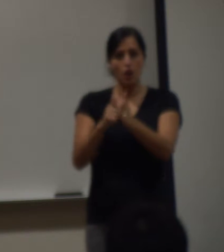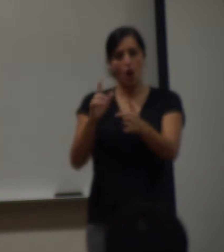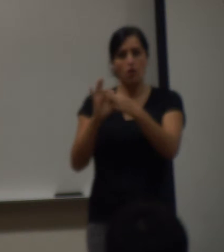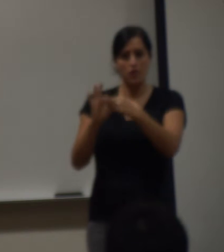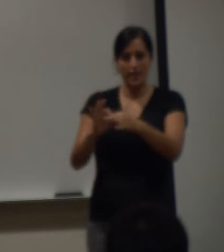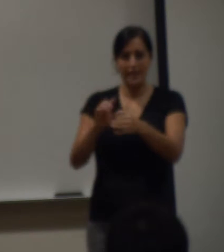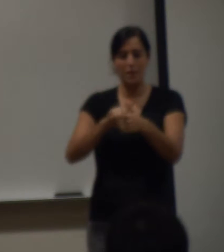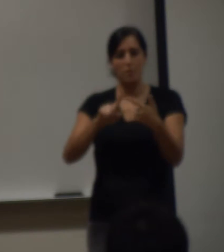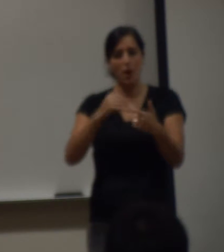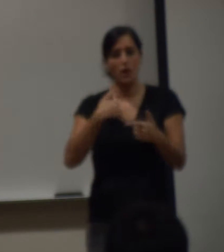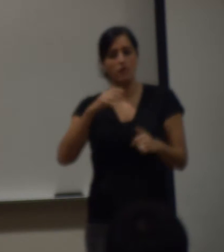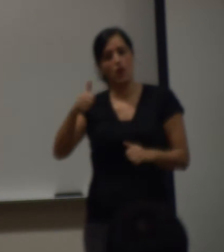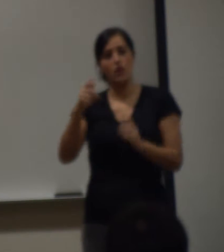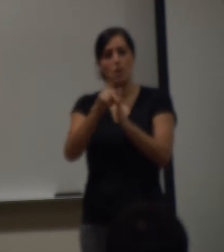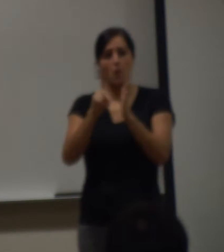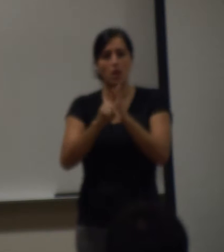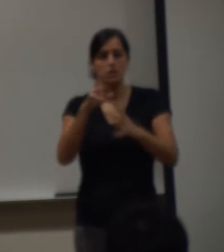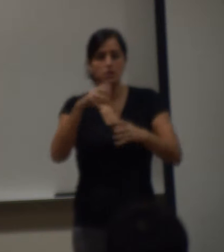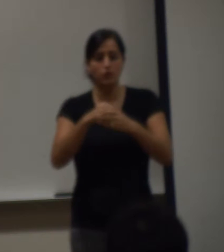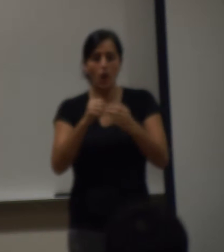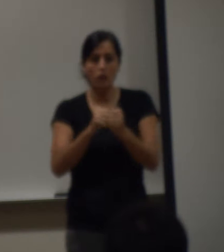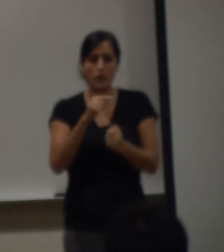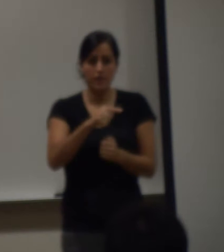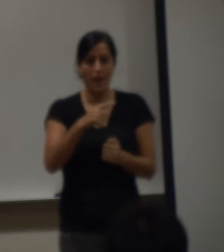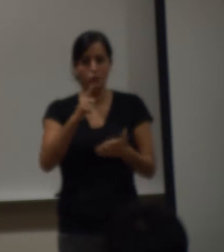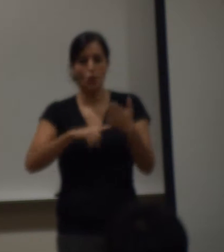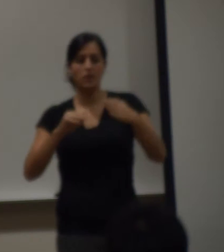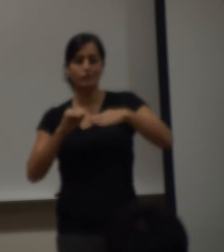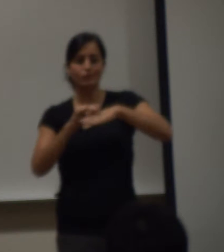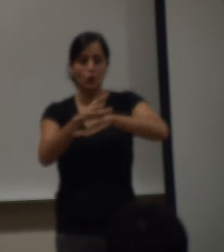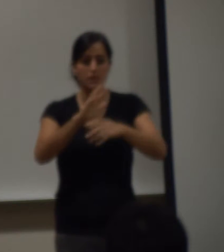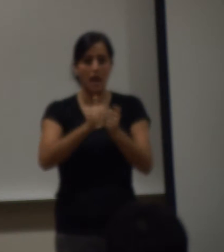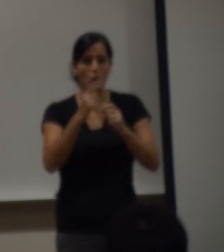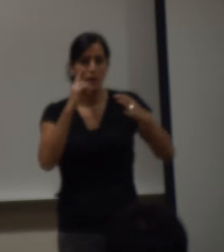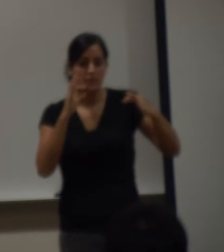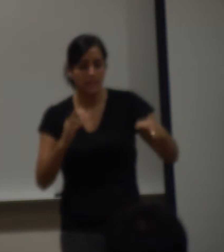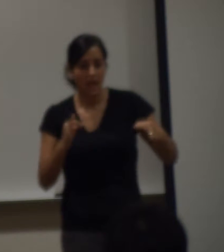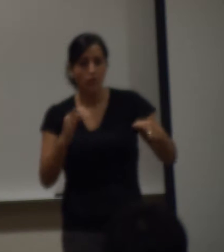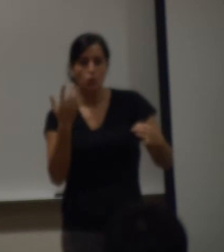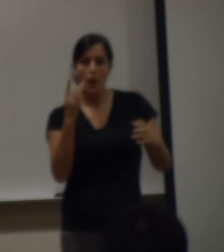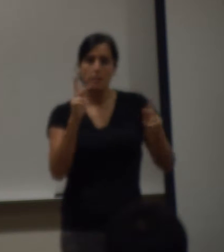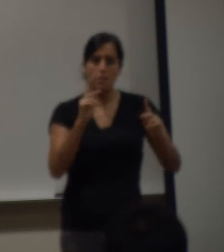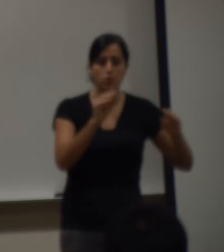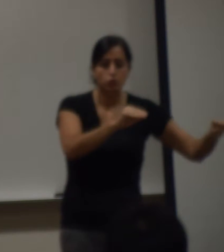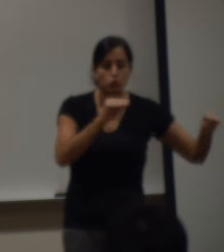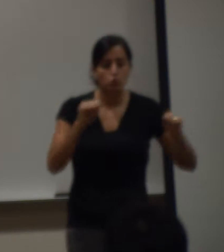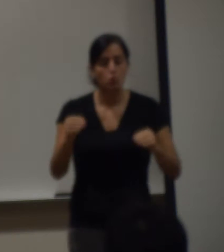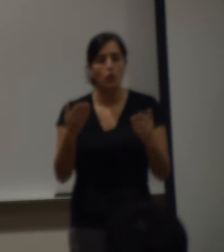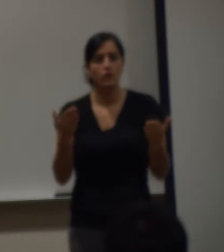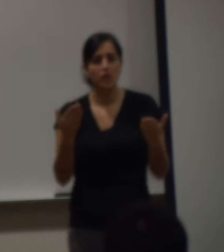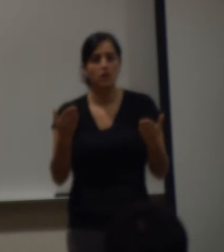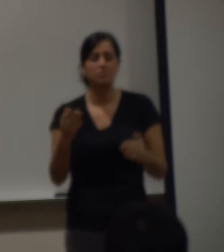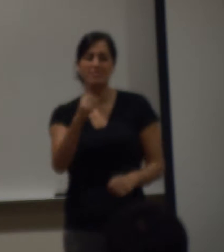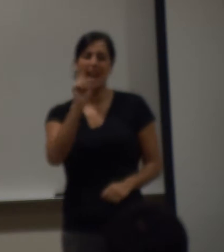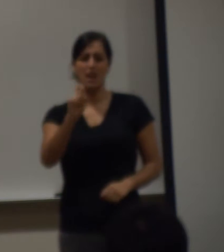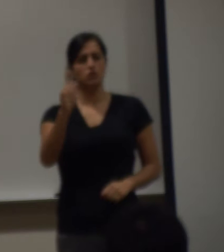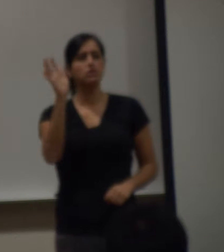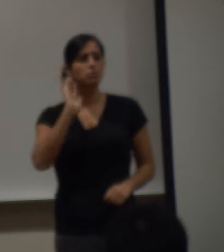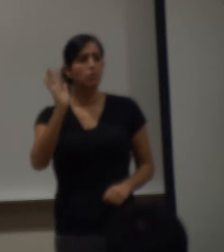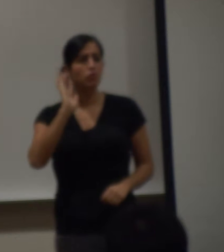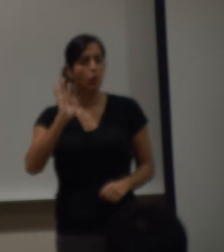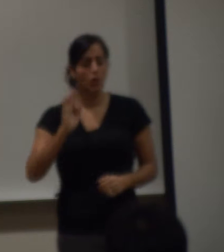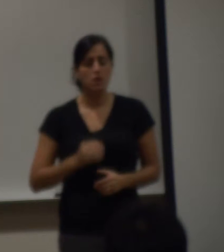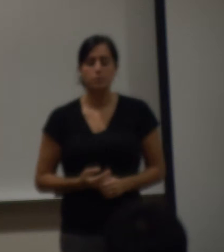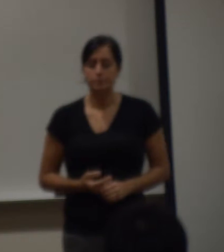What are the policies that influence migration? Why do people come? And I've asked that question earlier on. And